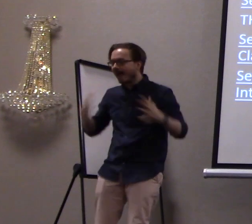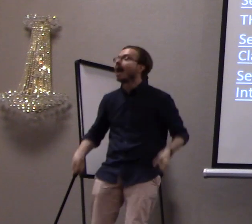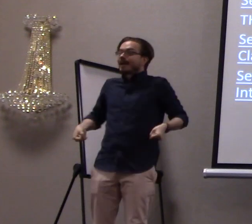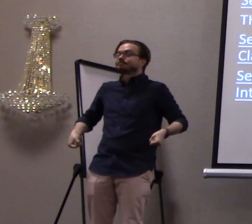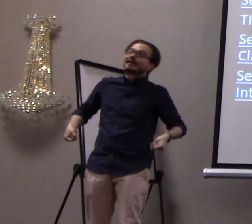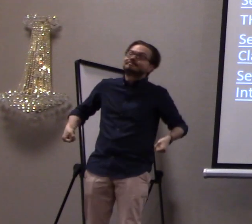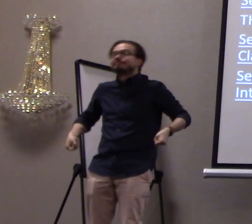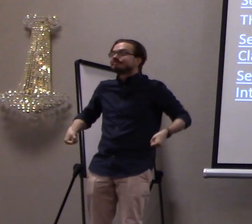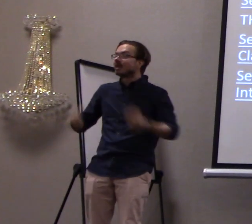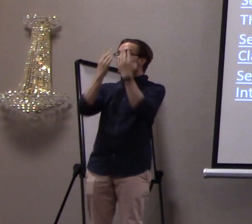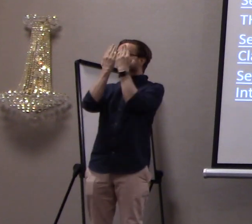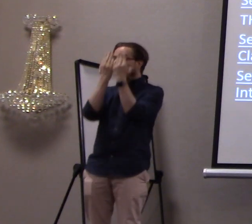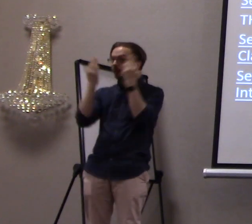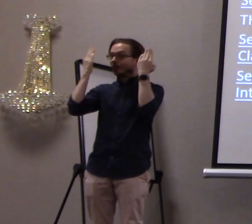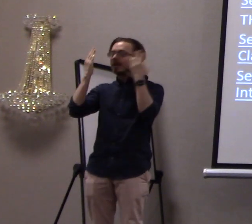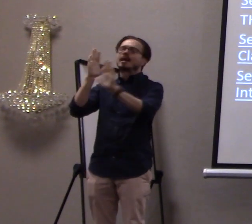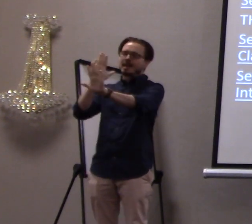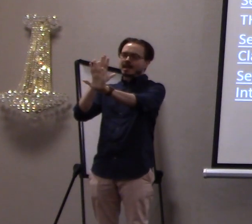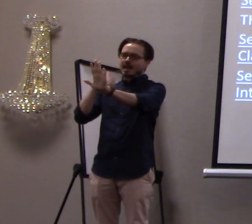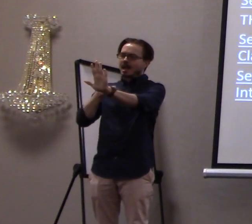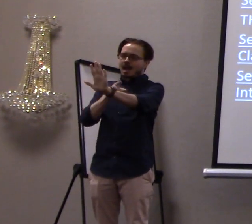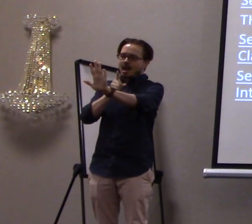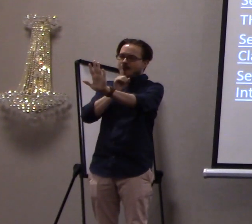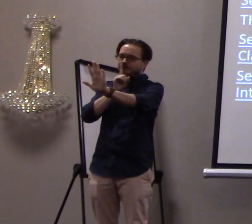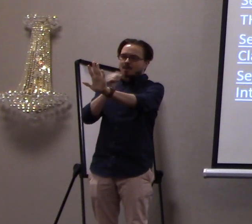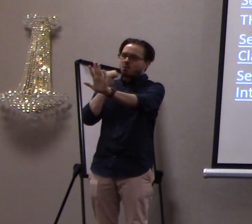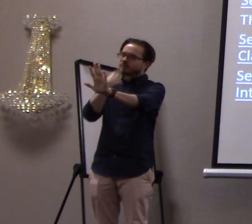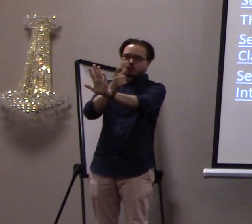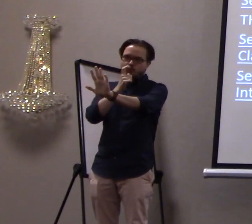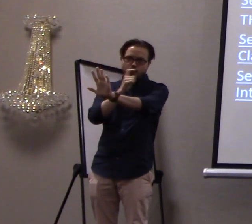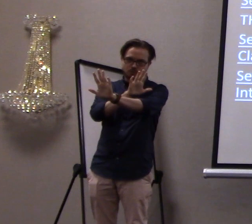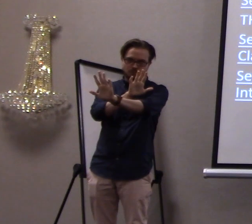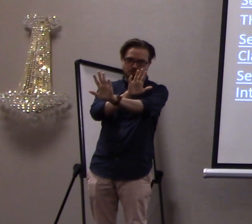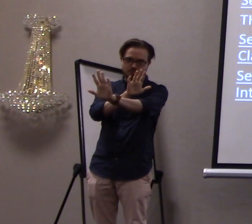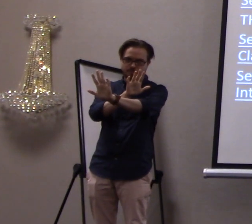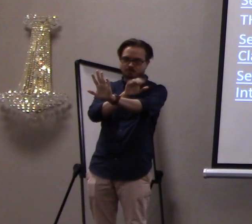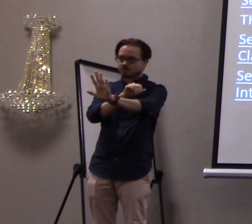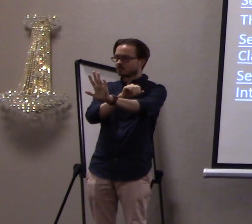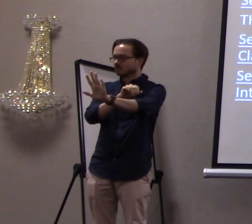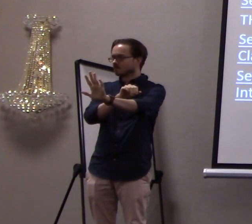out. And I grabbed my bags and I'm coming in and the door's open. And I'm not going